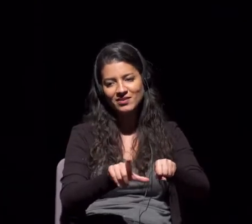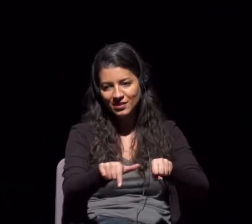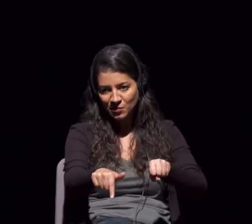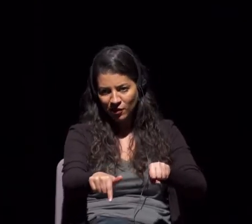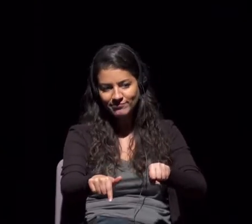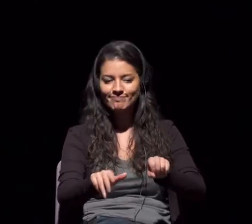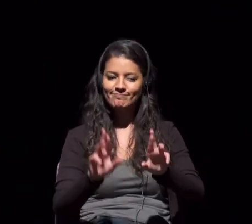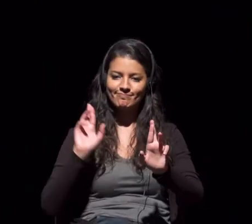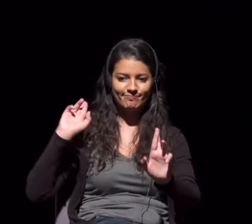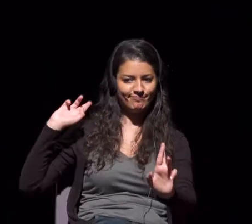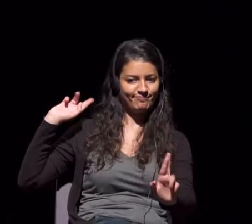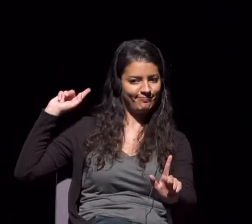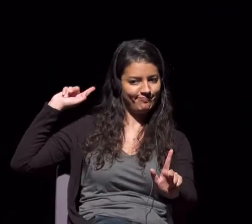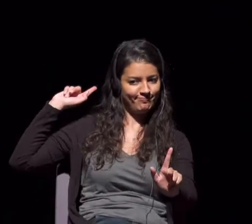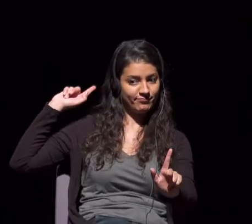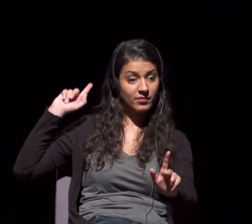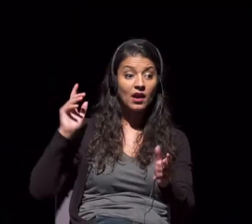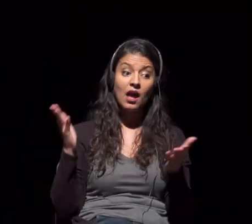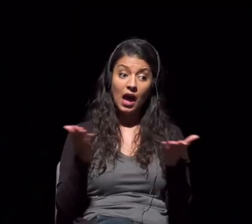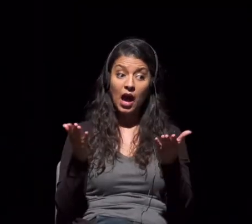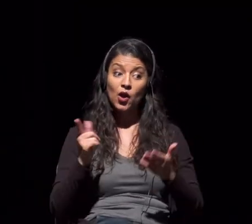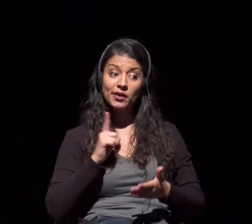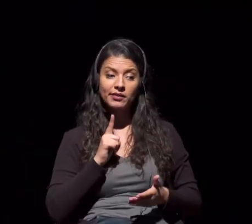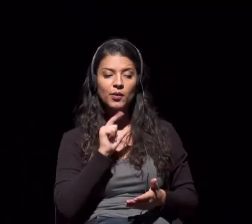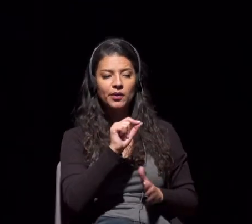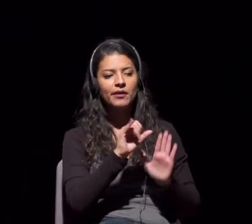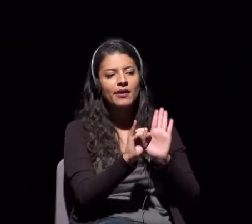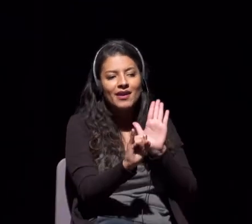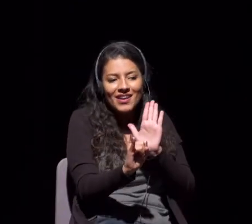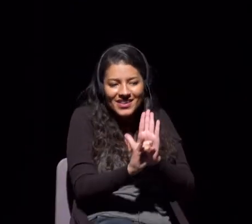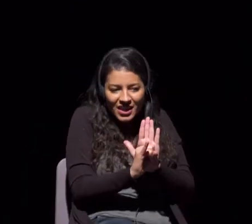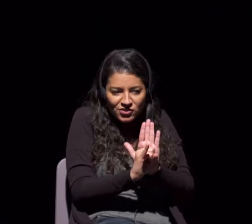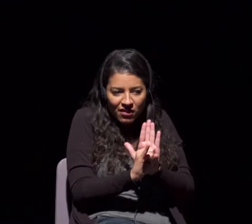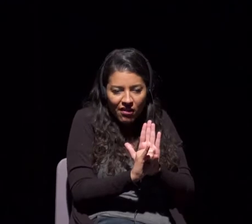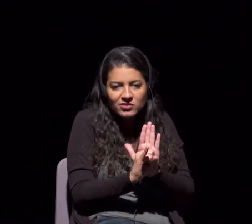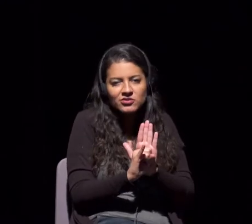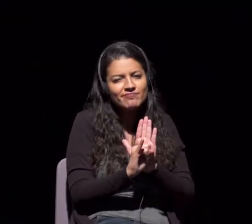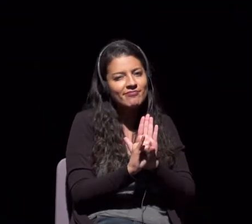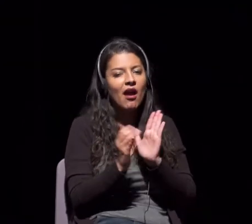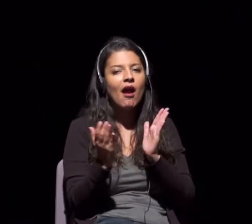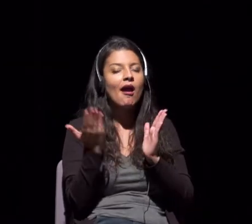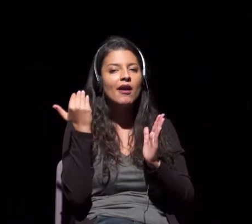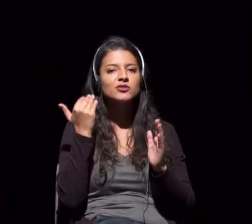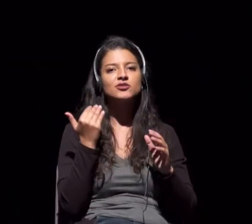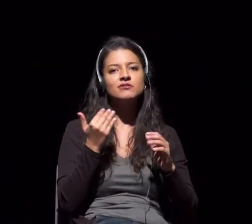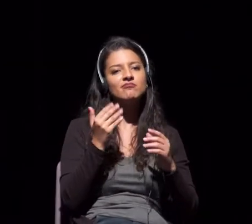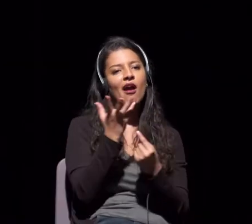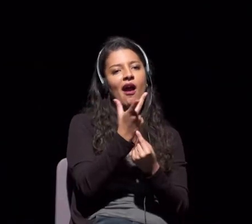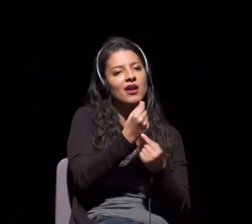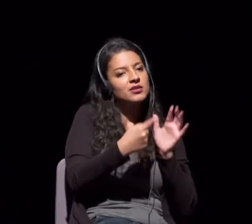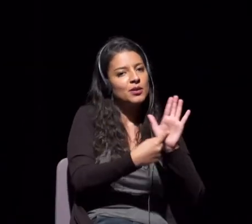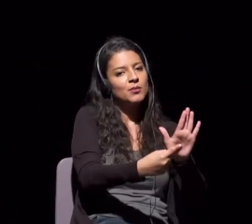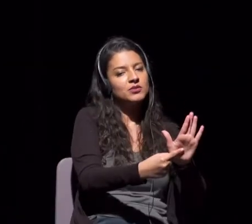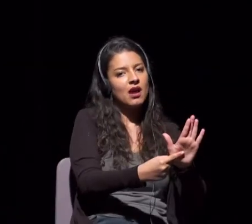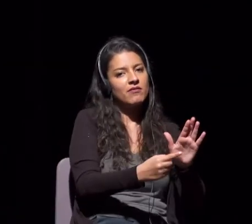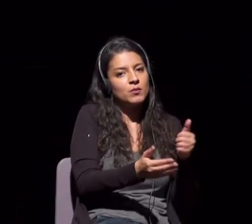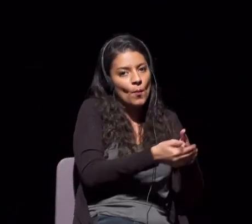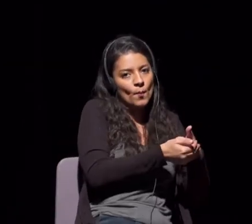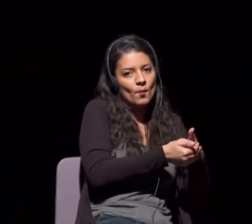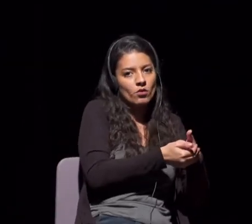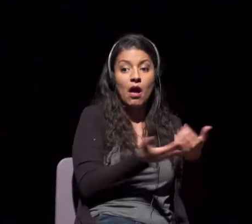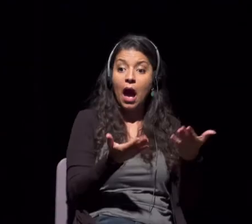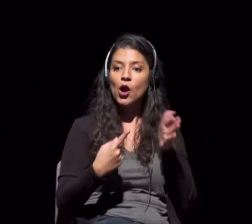incorporating identities that have not always been equitably represented. There is not one singular